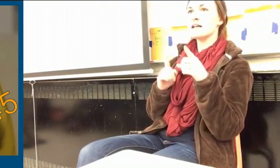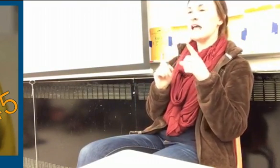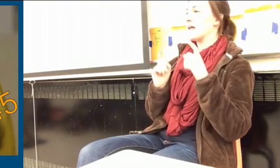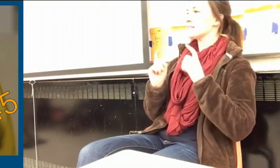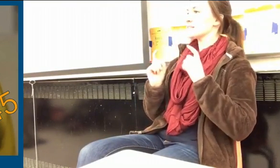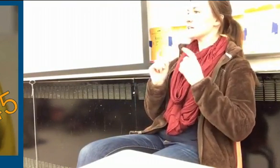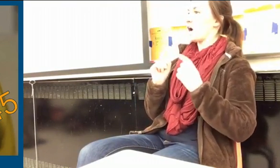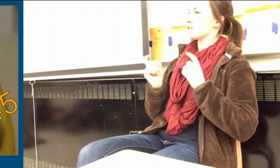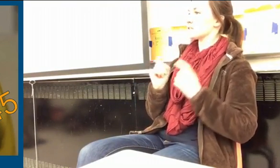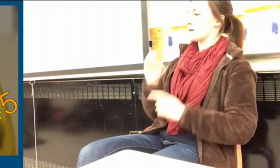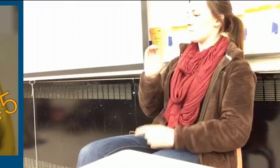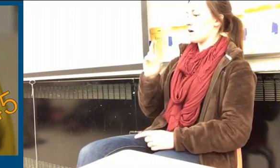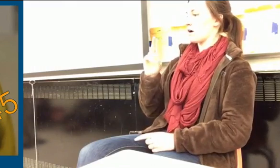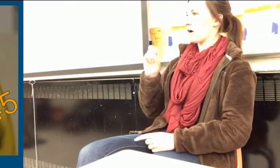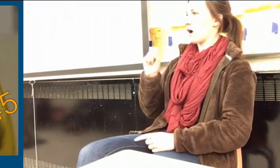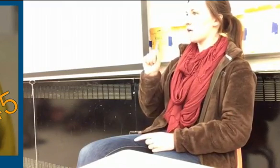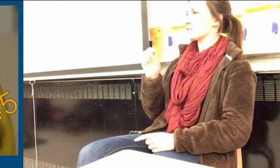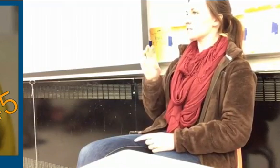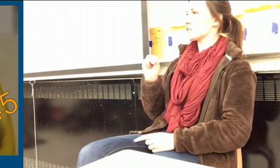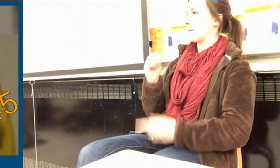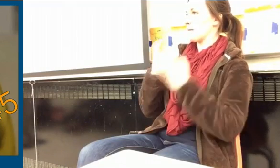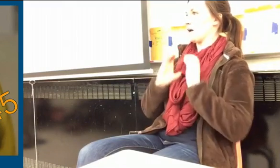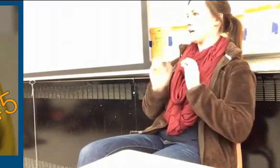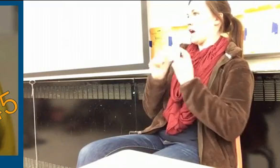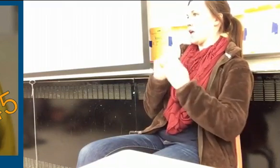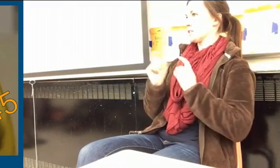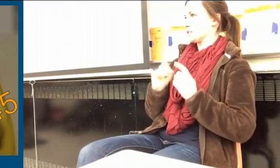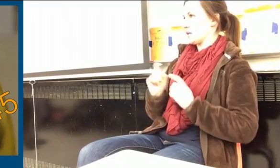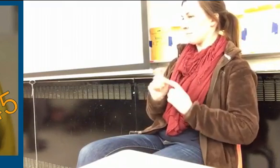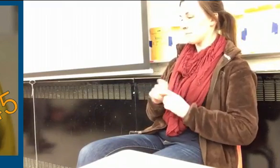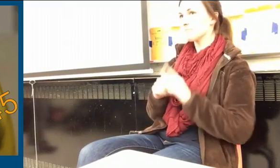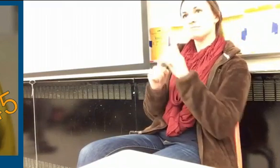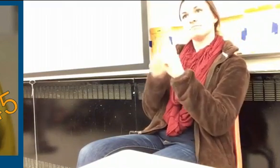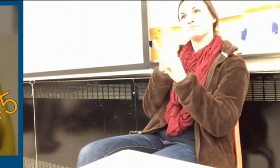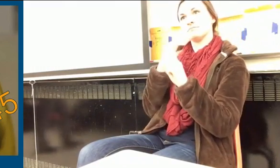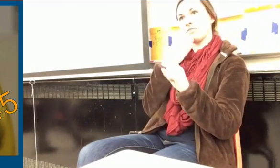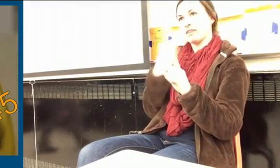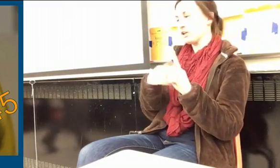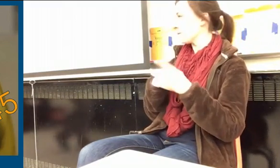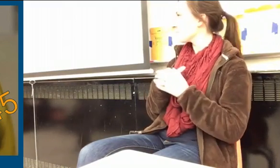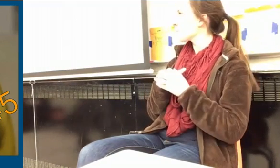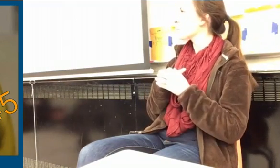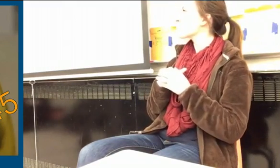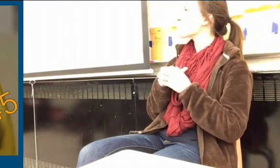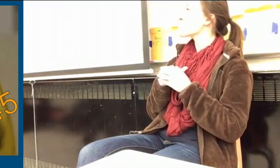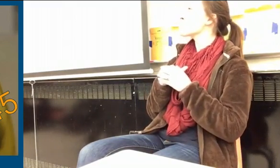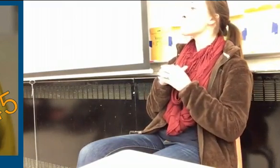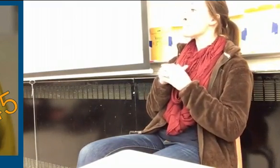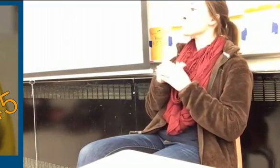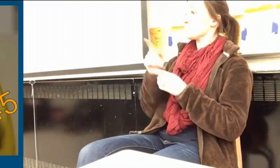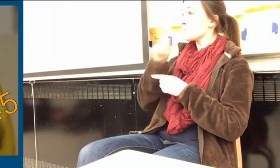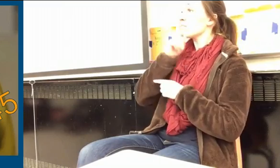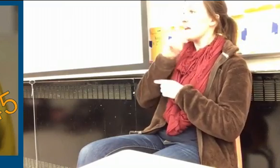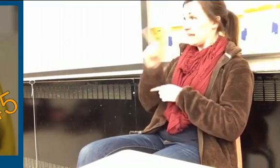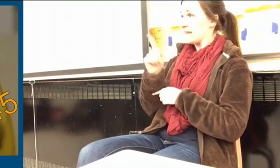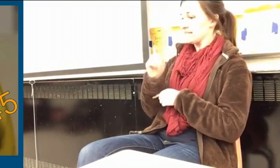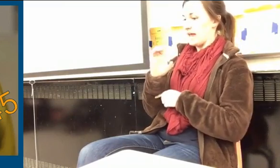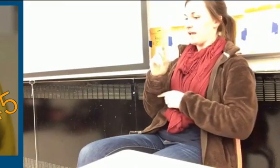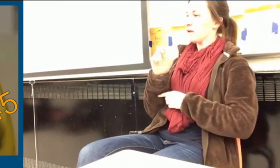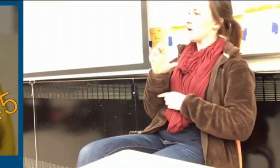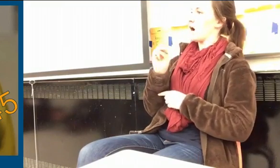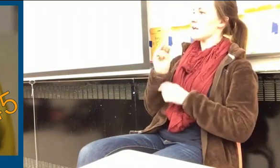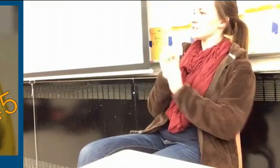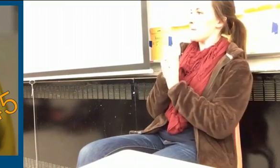It's custom, right? Thank you. Sorry, I almost didn't think somebody was going to say it, so I kind of hesitated. So, it is a custom-made controller, right?